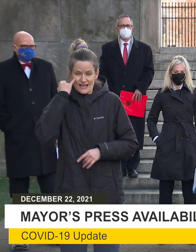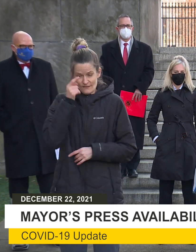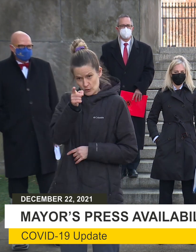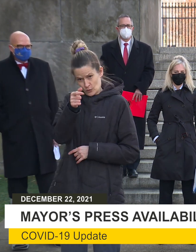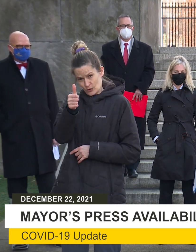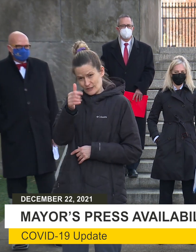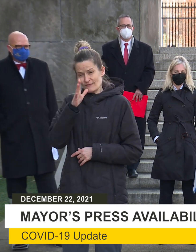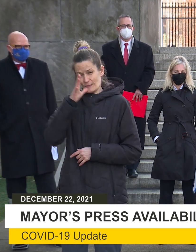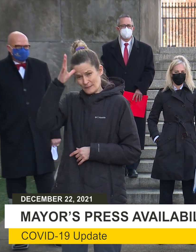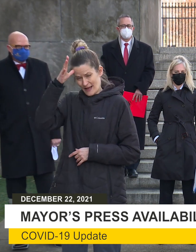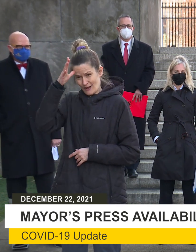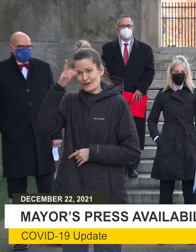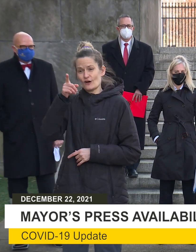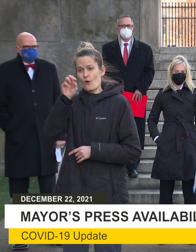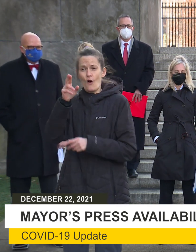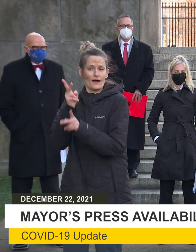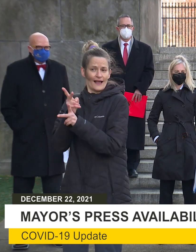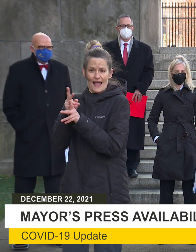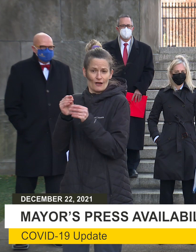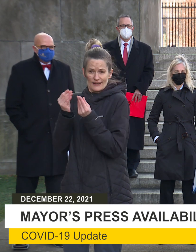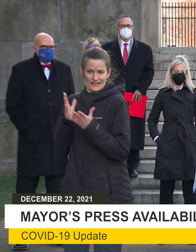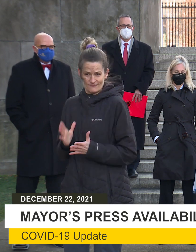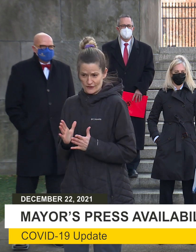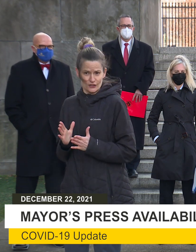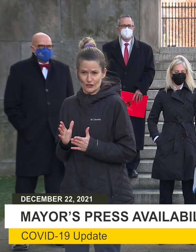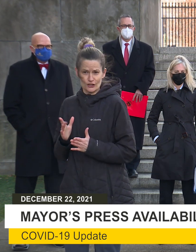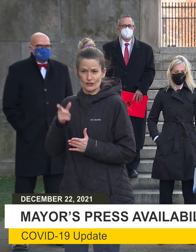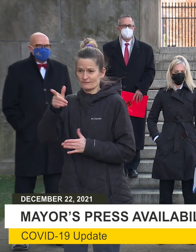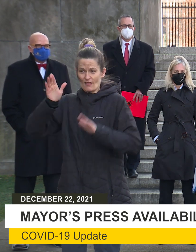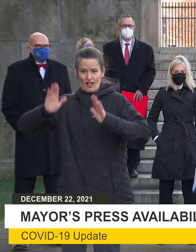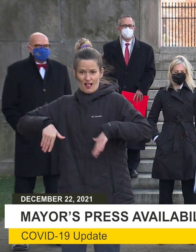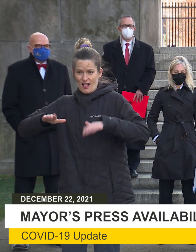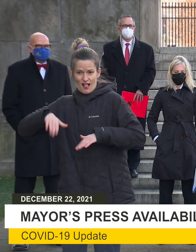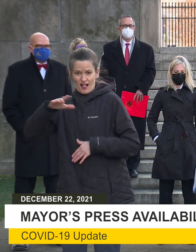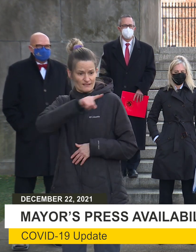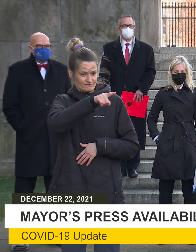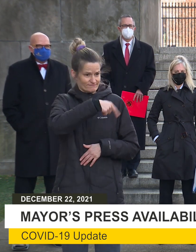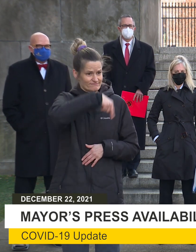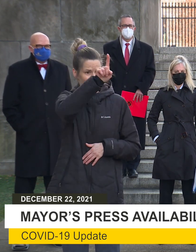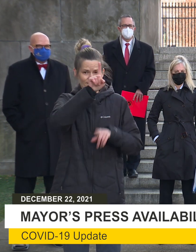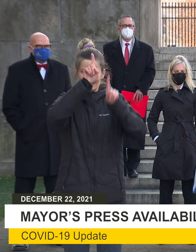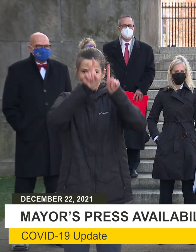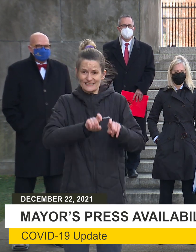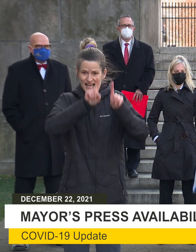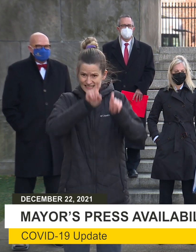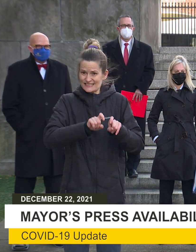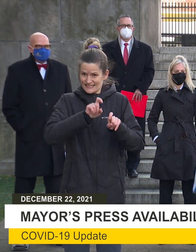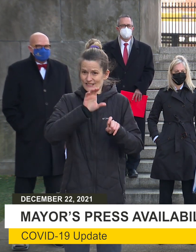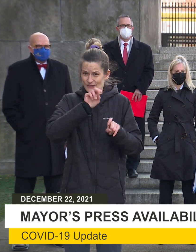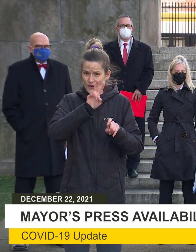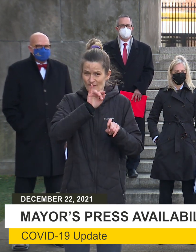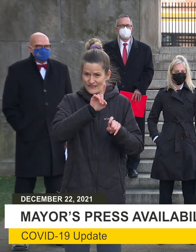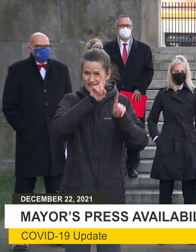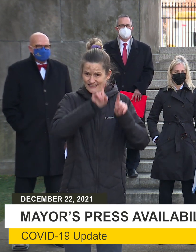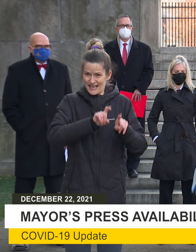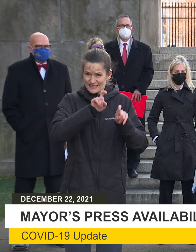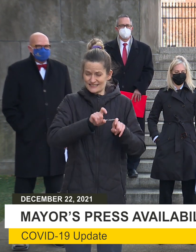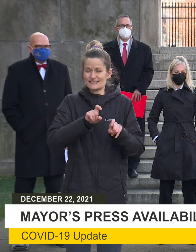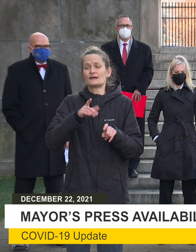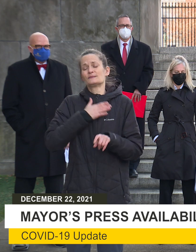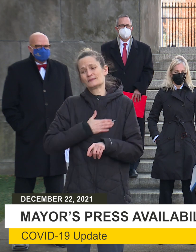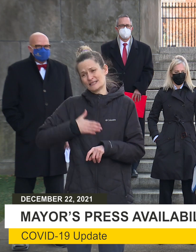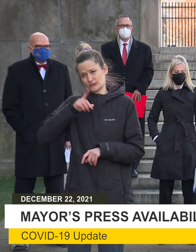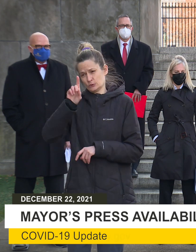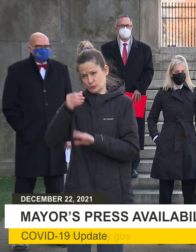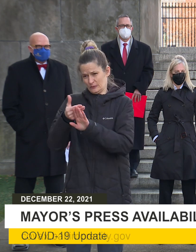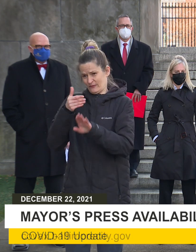student and have not yet consented your child to be tested by city schools, please do so upon return to schools in January. If you have a child in